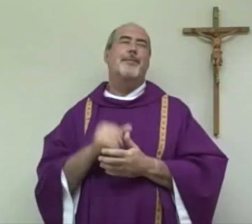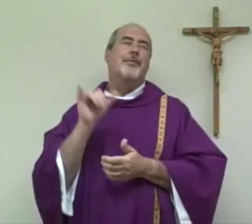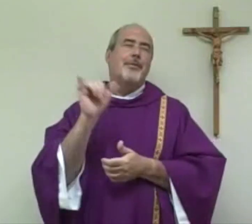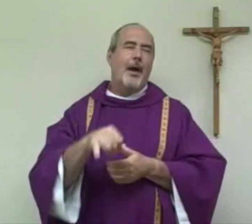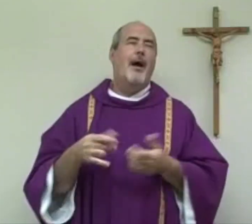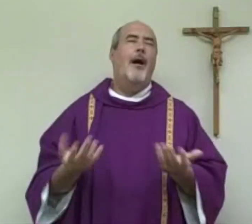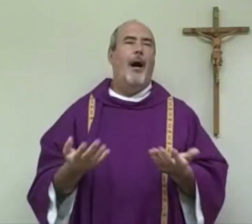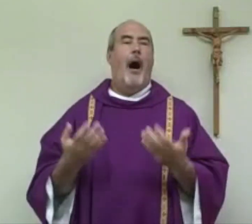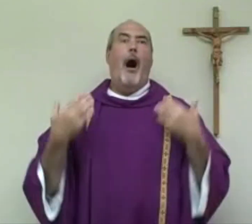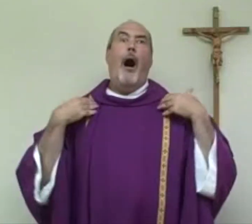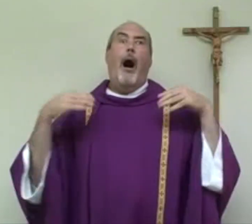birth.